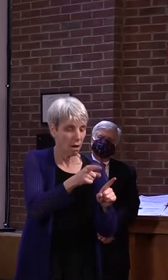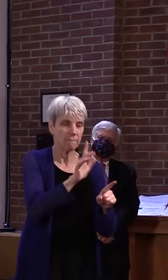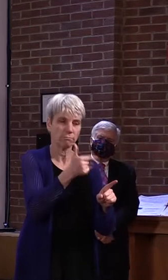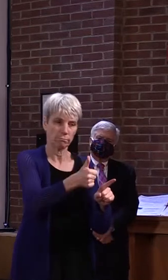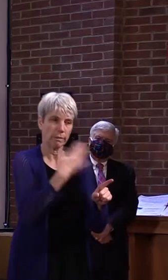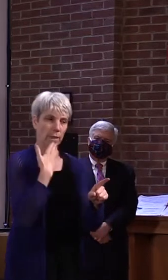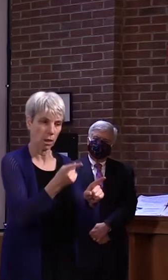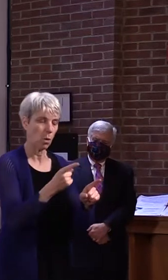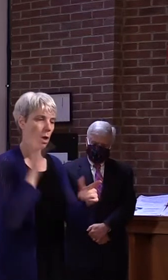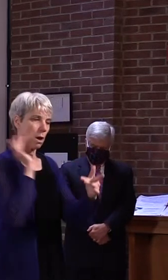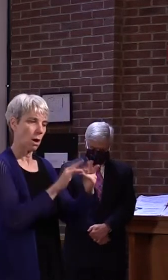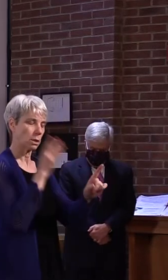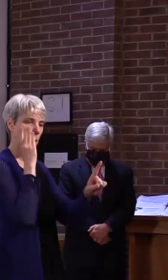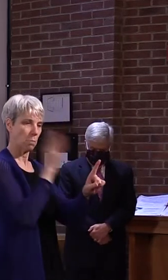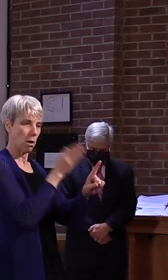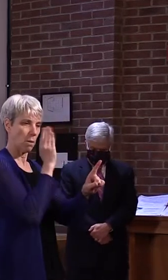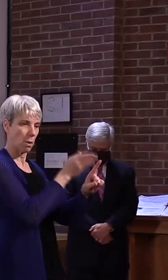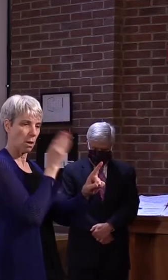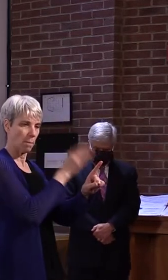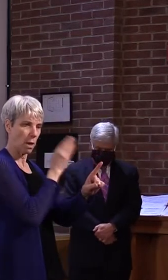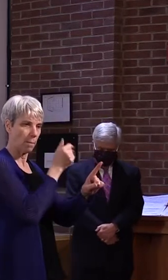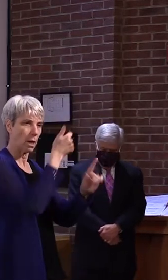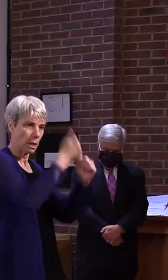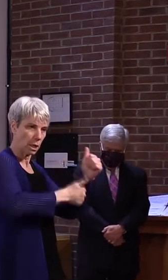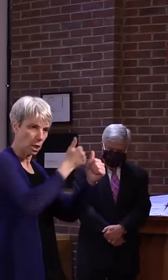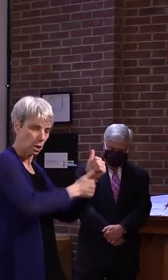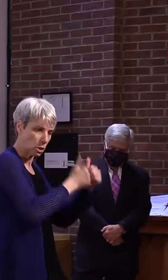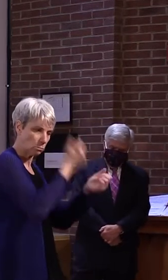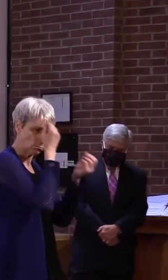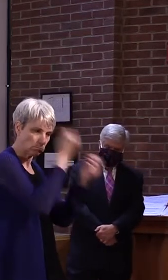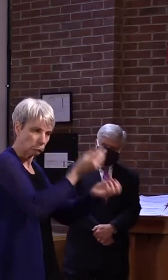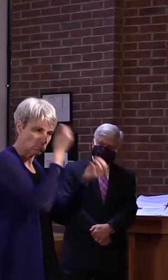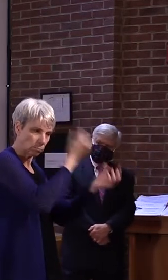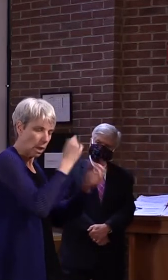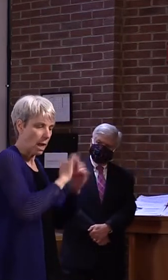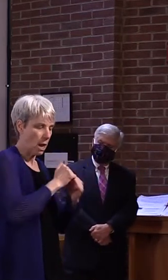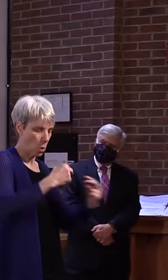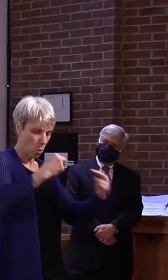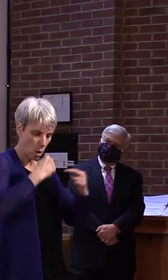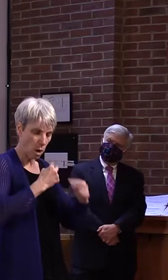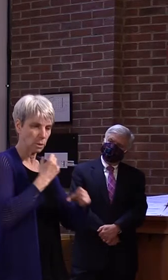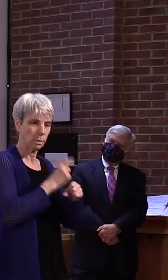spread of the virus, and have the information they need to recover and stay